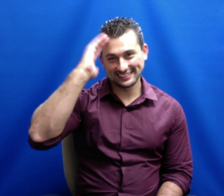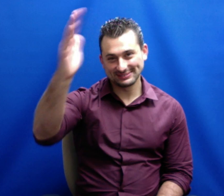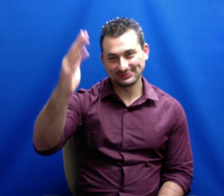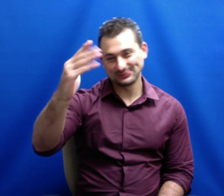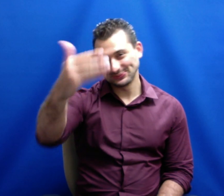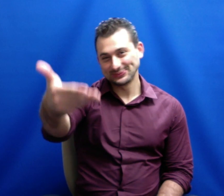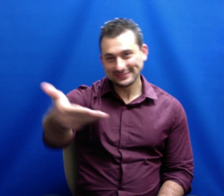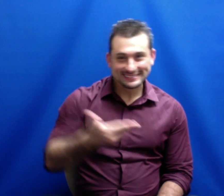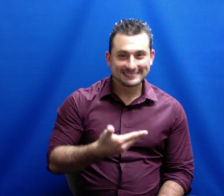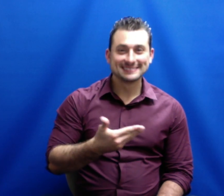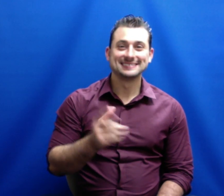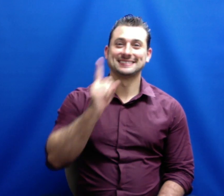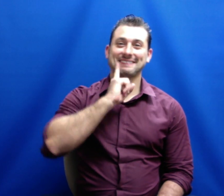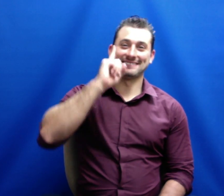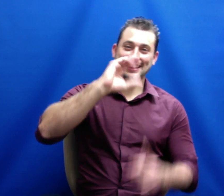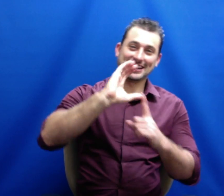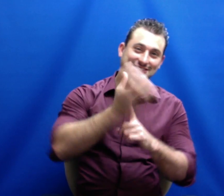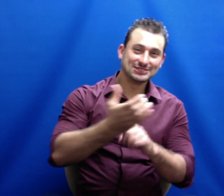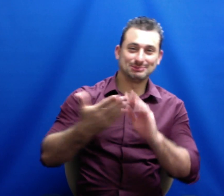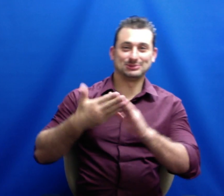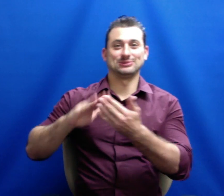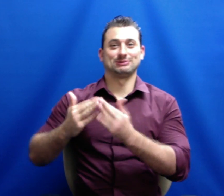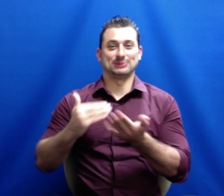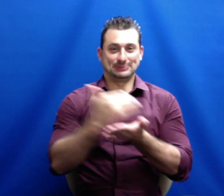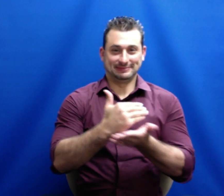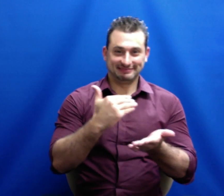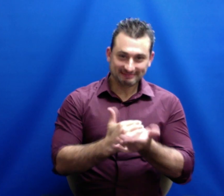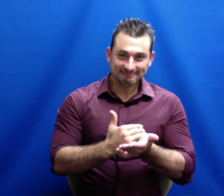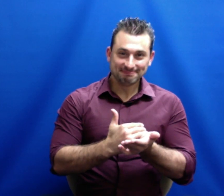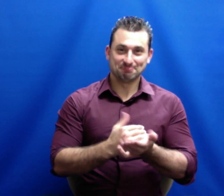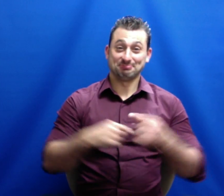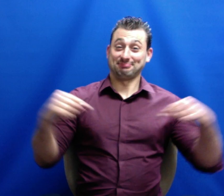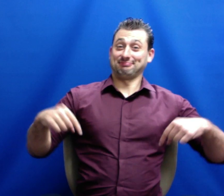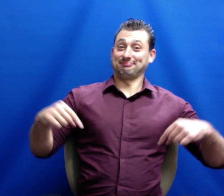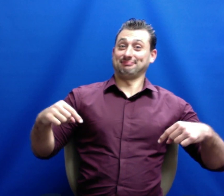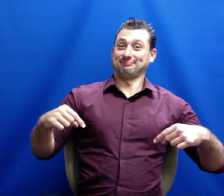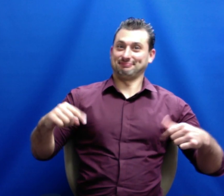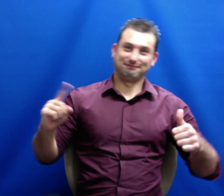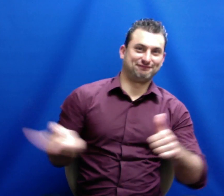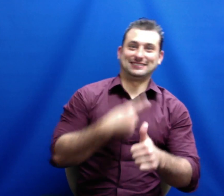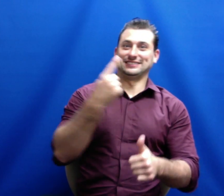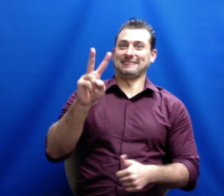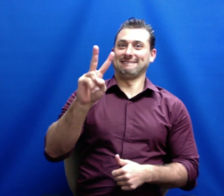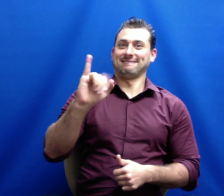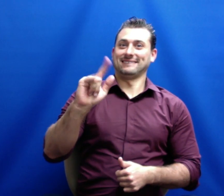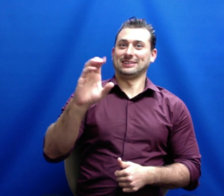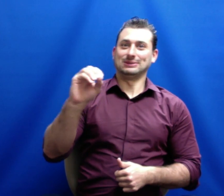Hello and welcome to the Deaf Culture and the Community Lesson 1. This is the first video